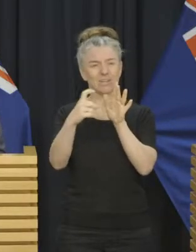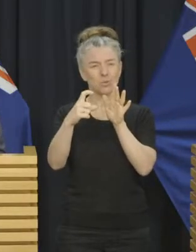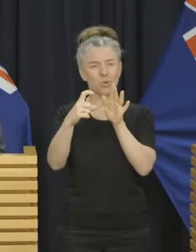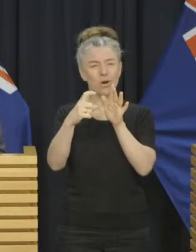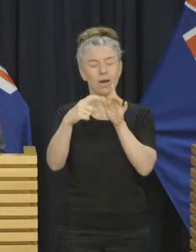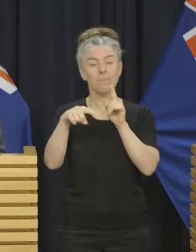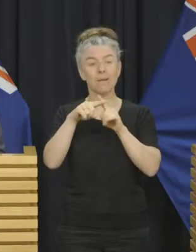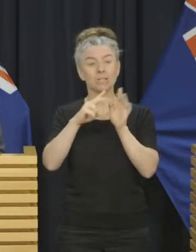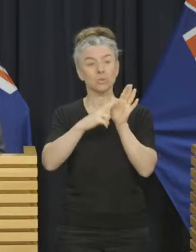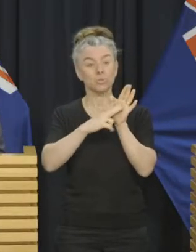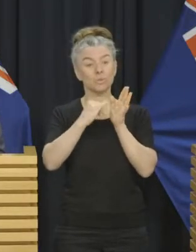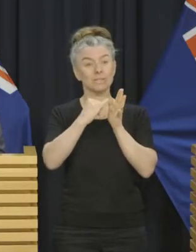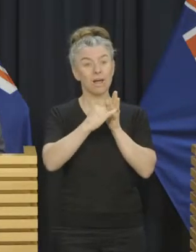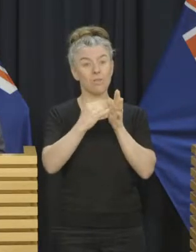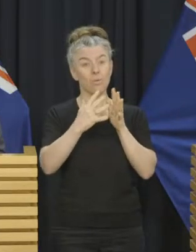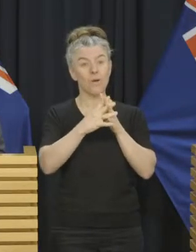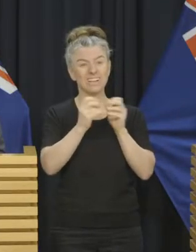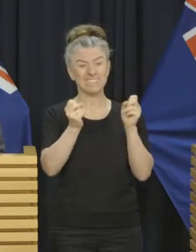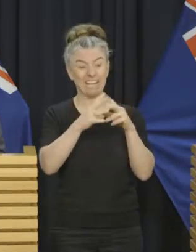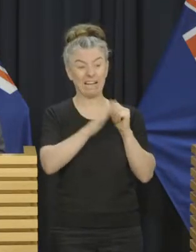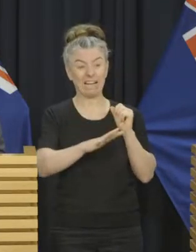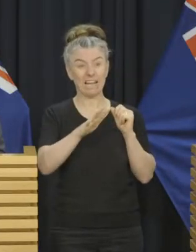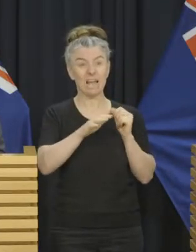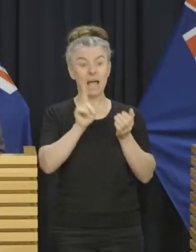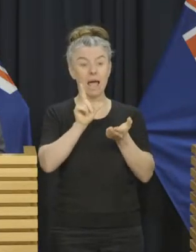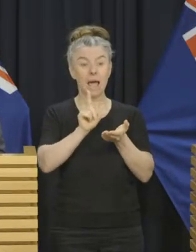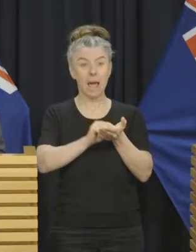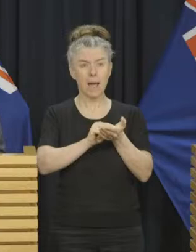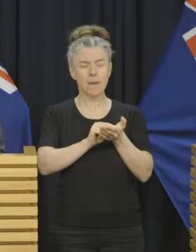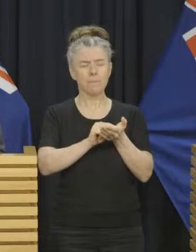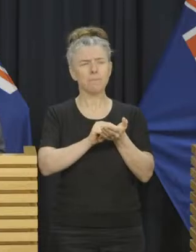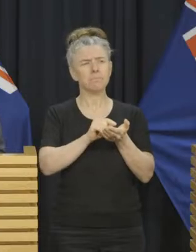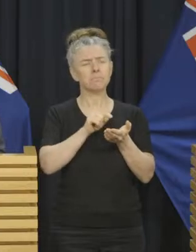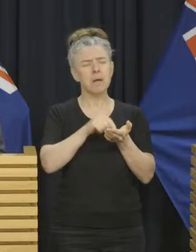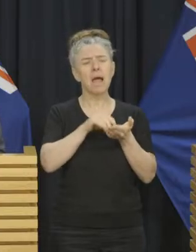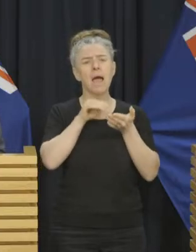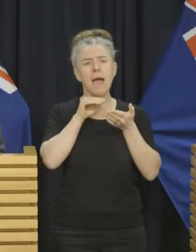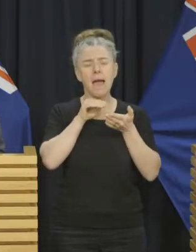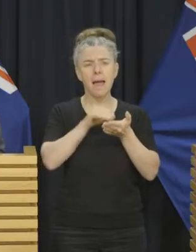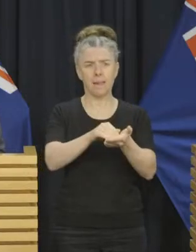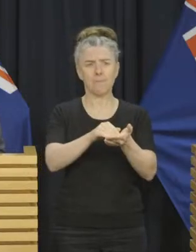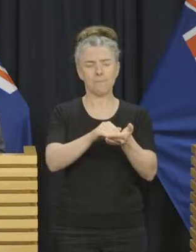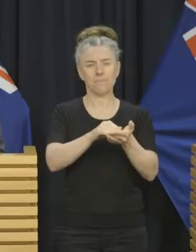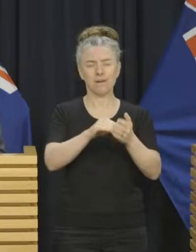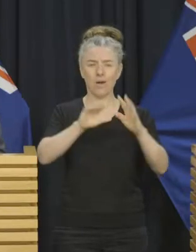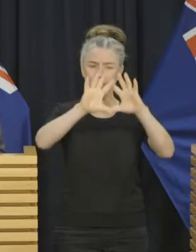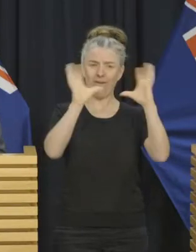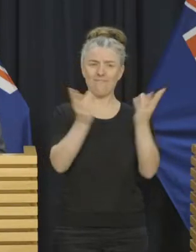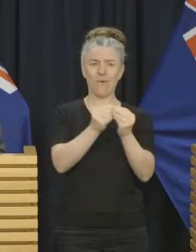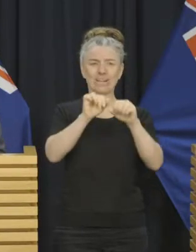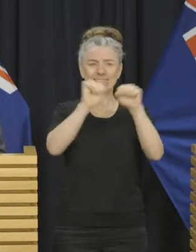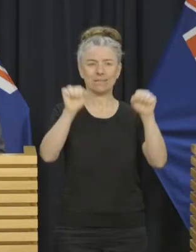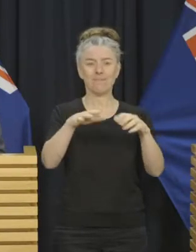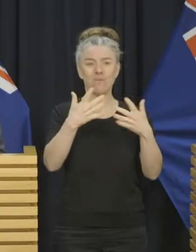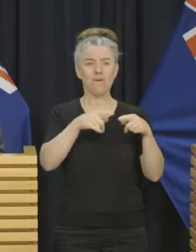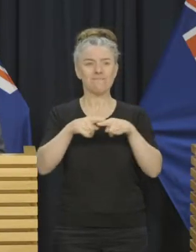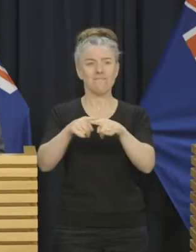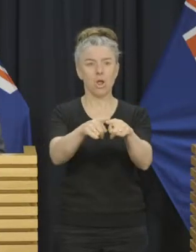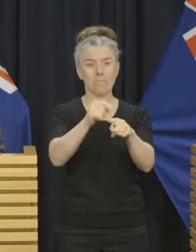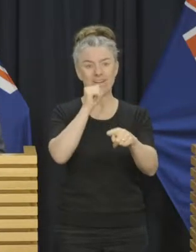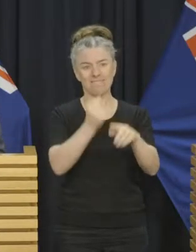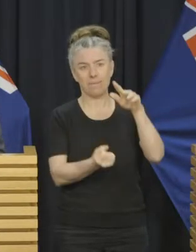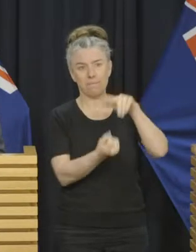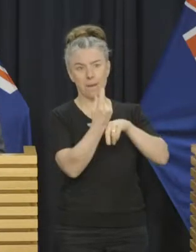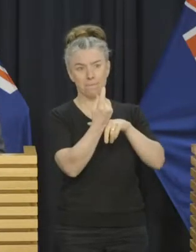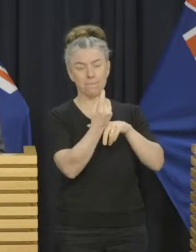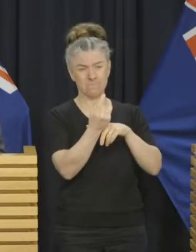smaller outbreak in New South Wales. The app is an adjunct to having a really good contact tracing system in place, which is what we